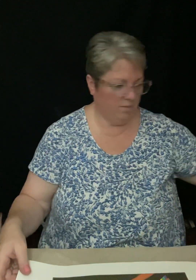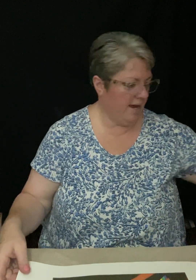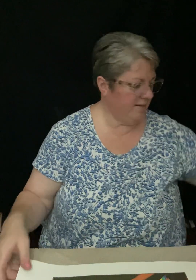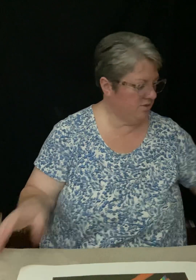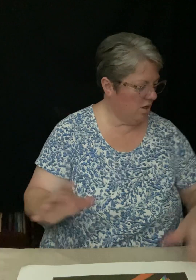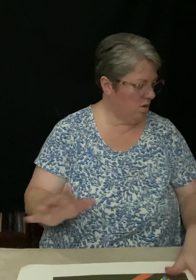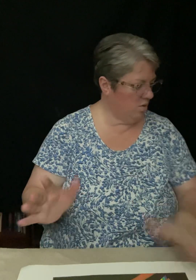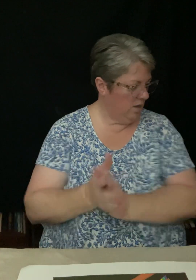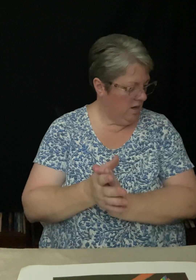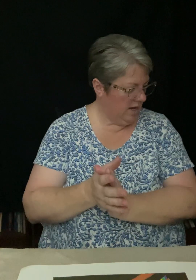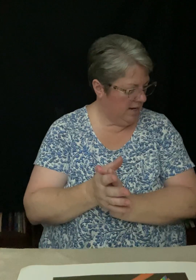Okay, so